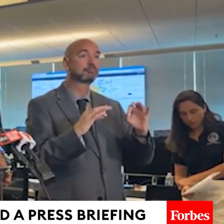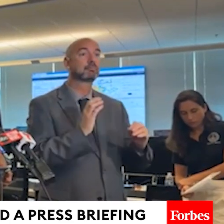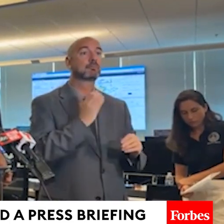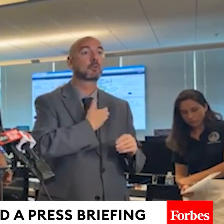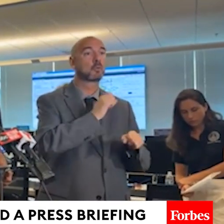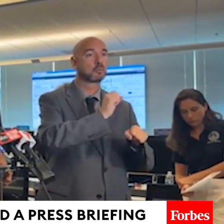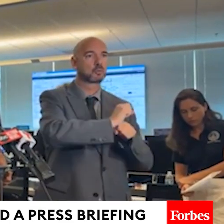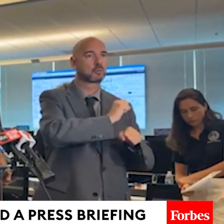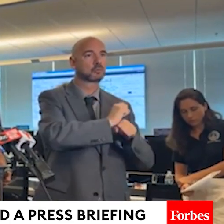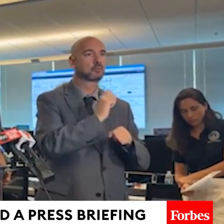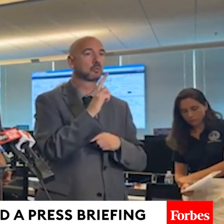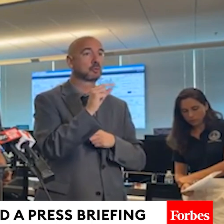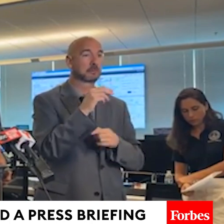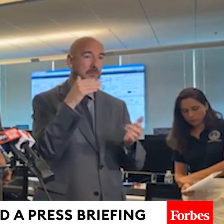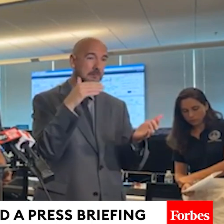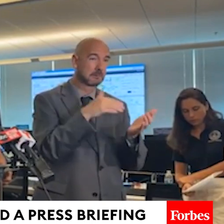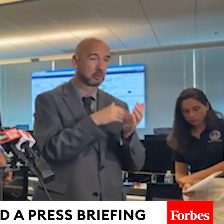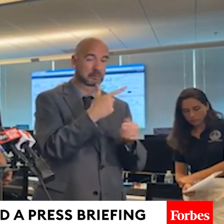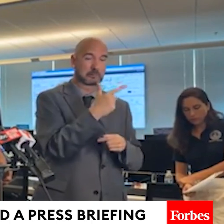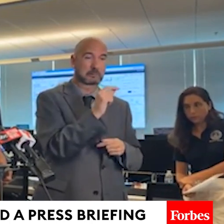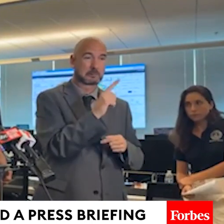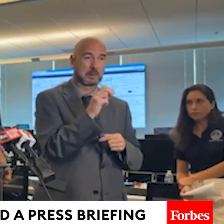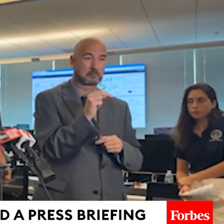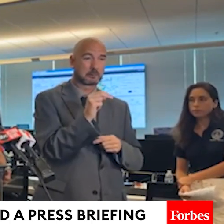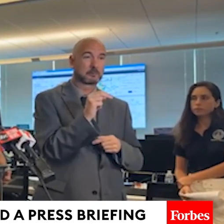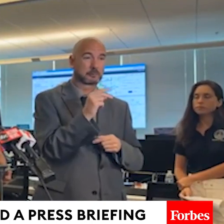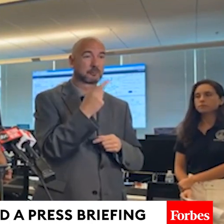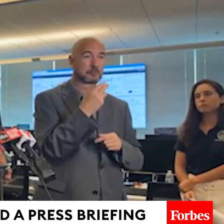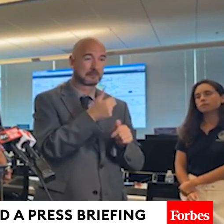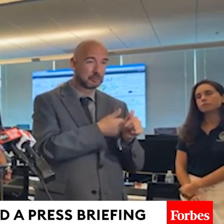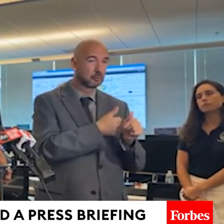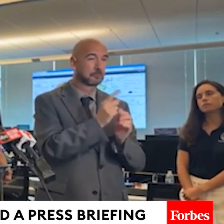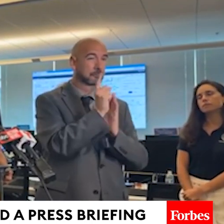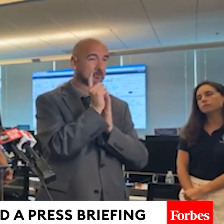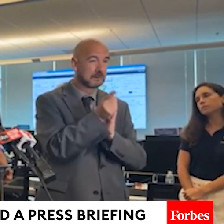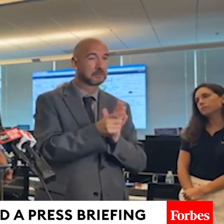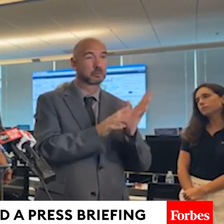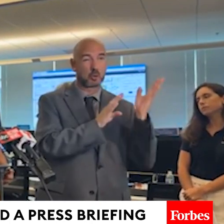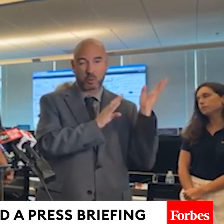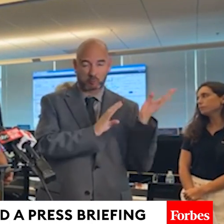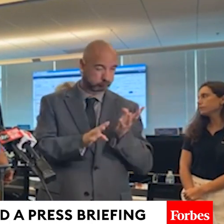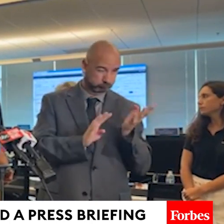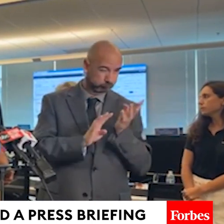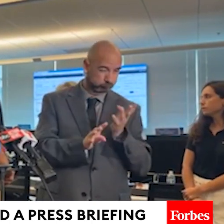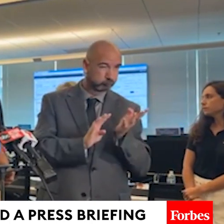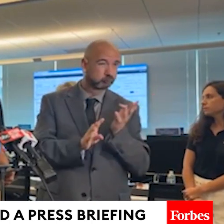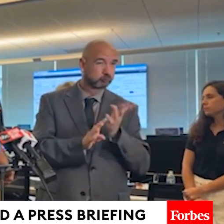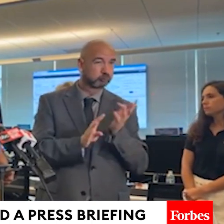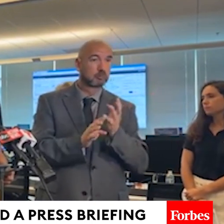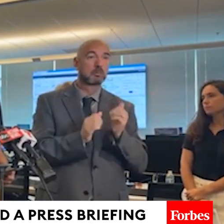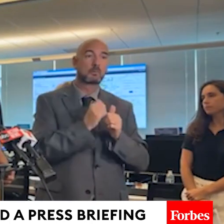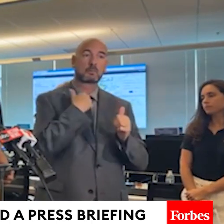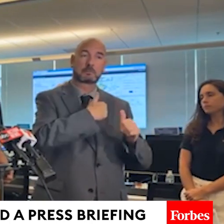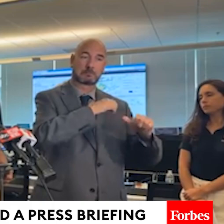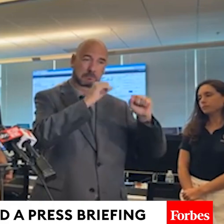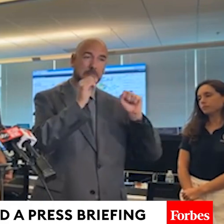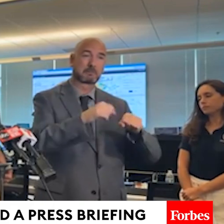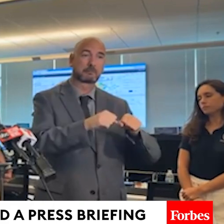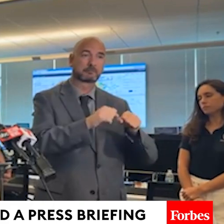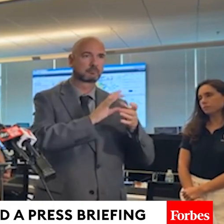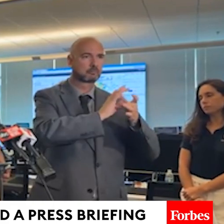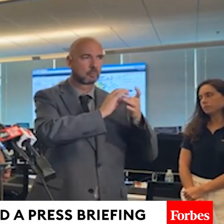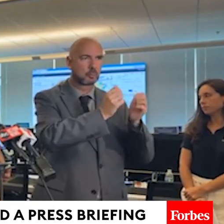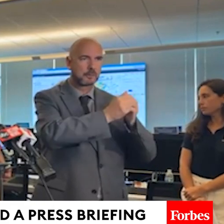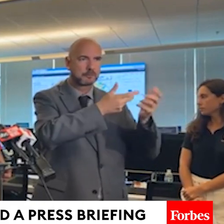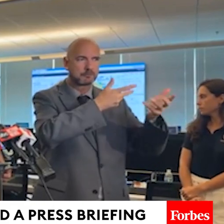out 30,000 gallons a minute. So we're pumping at capacity. We're coordinating that capacity with the county as well,